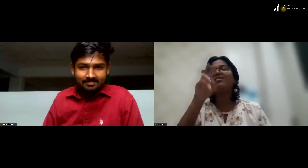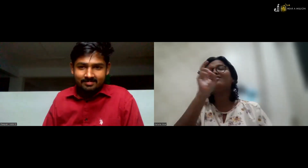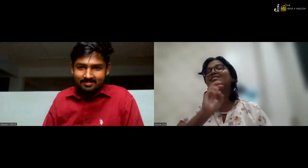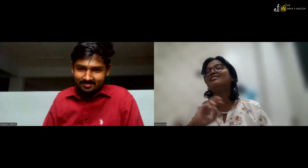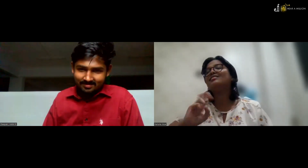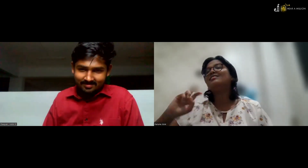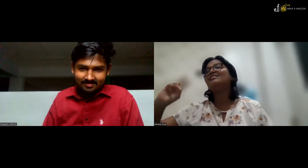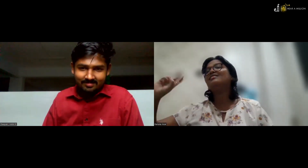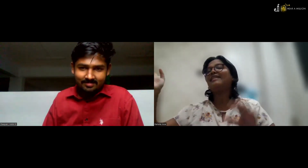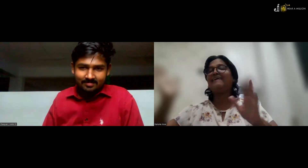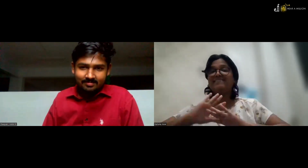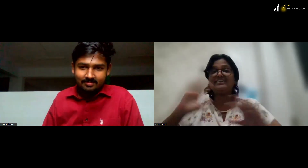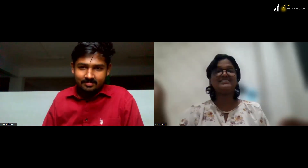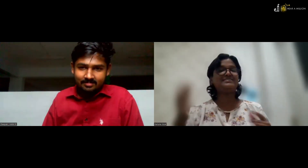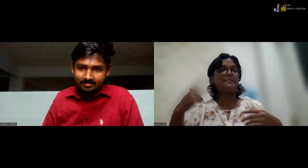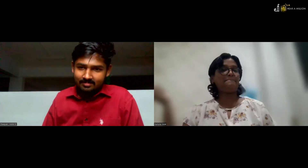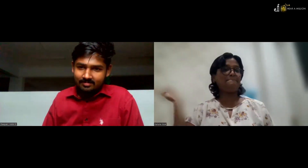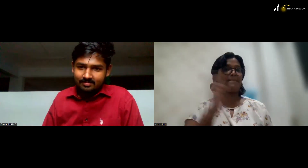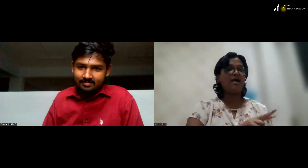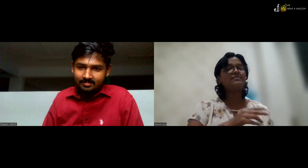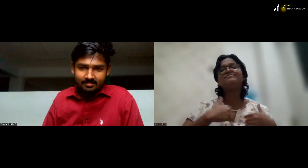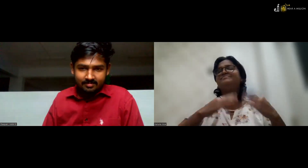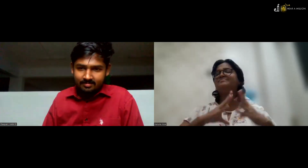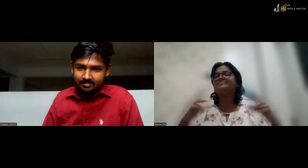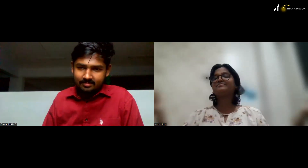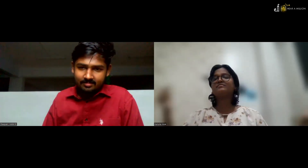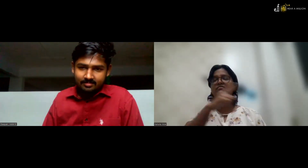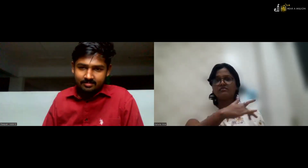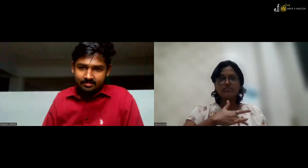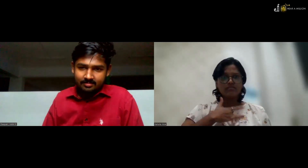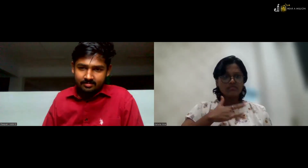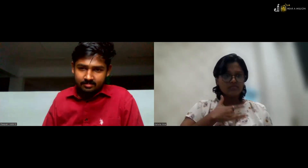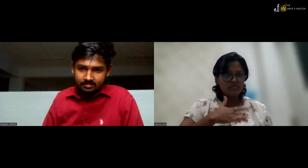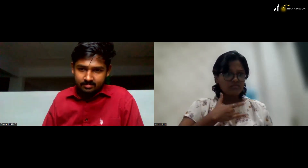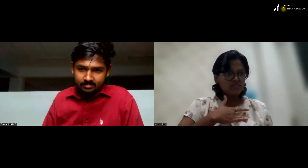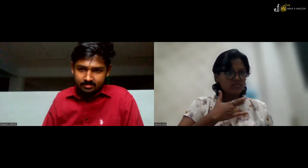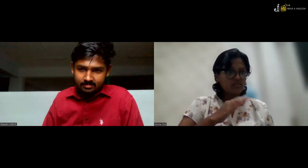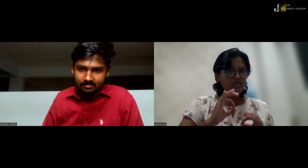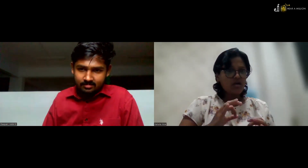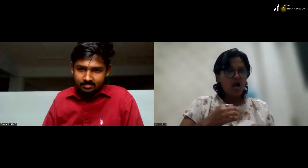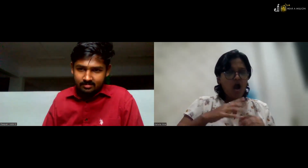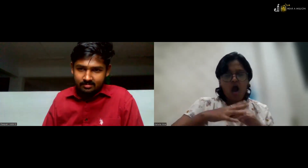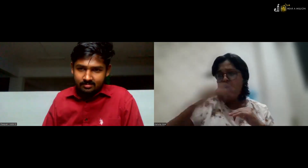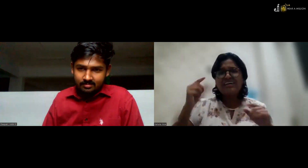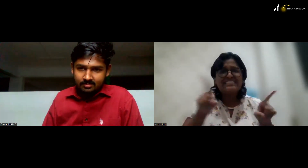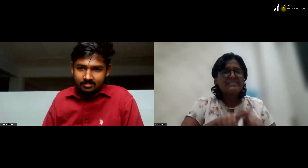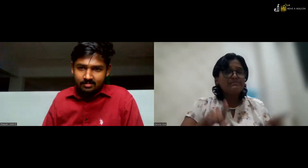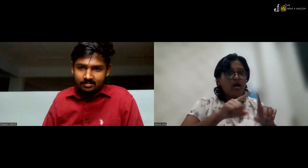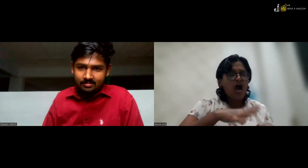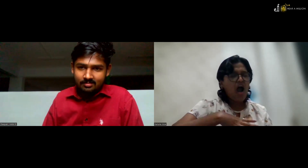them all of things. They went to southern India, and when they came back, then they felt that